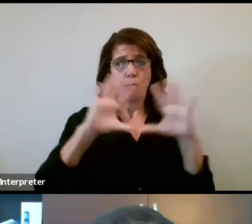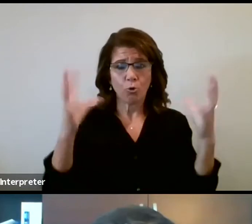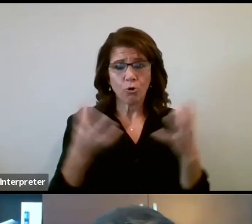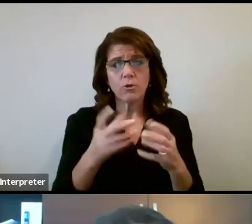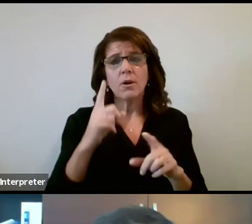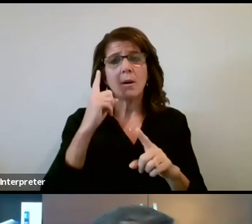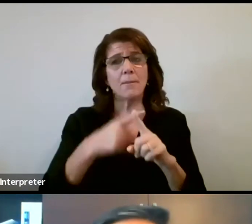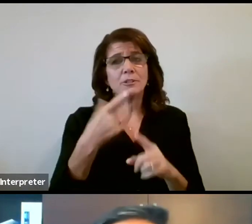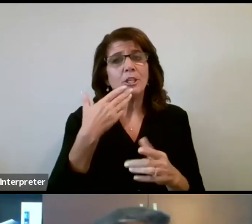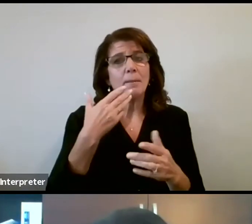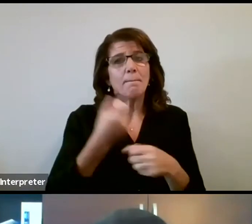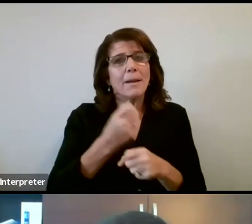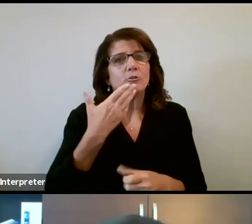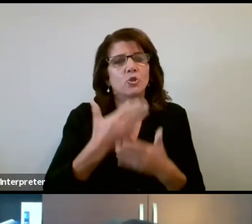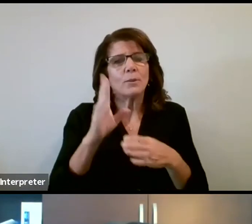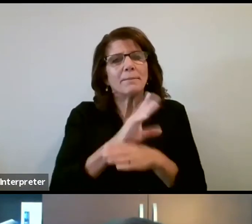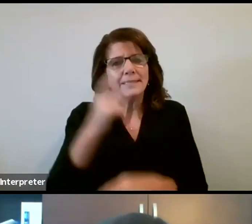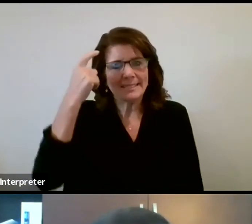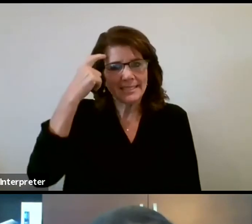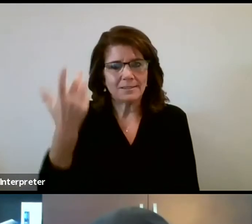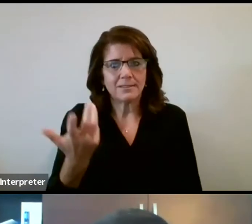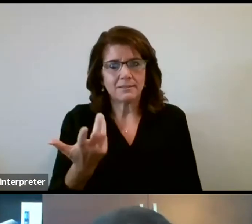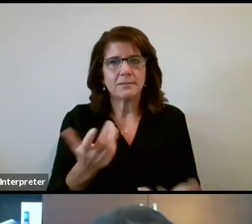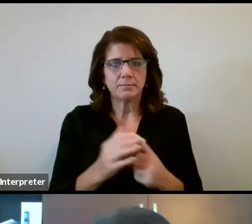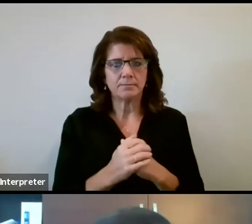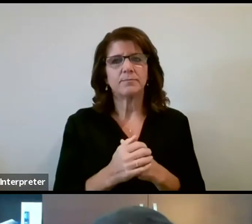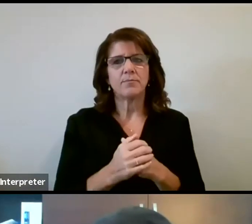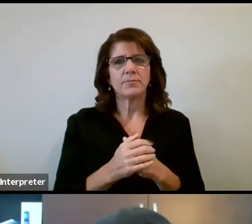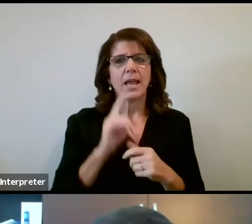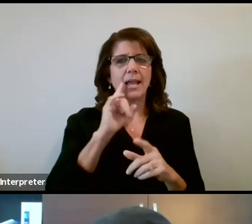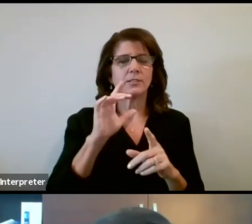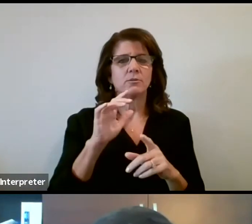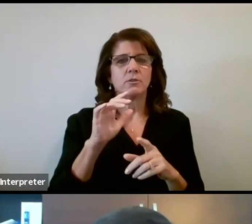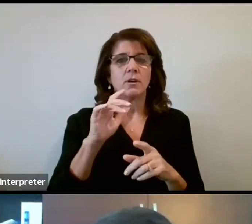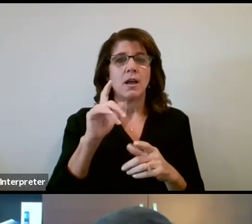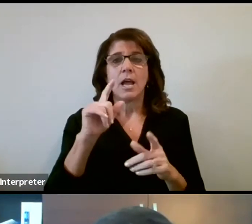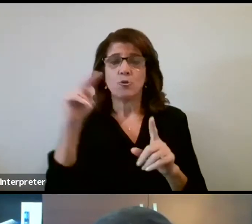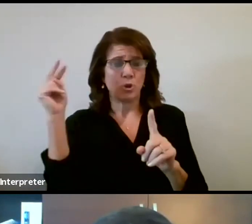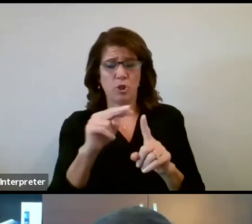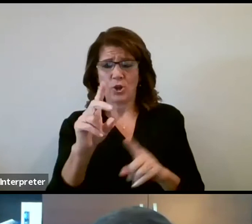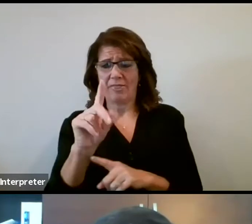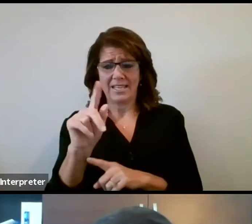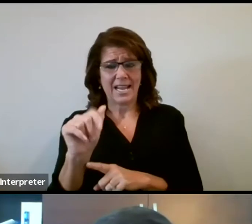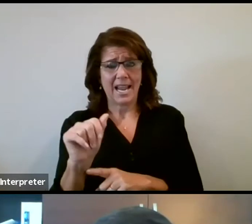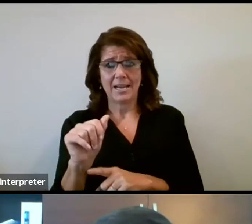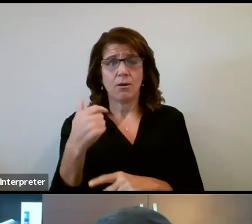good business, right? So it really hits both of those things. And you can look at it from the data, right? So we